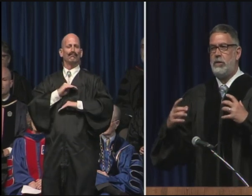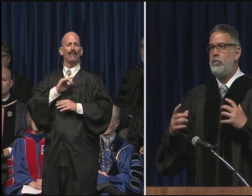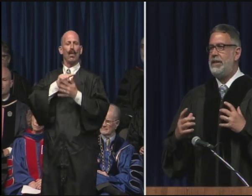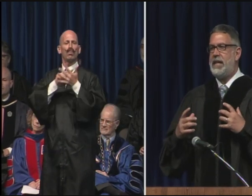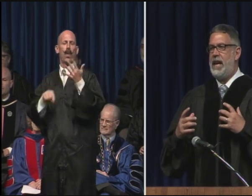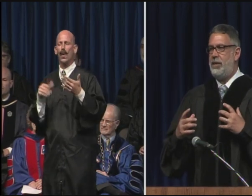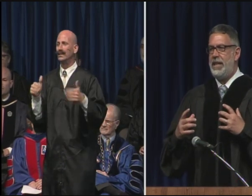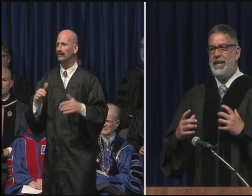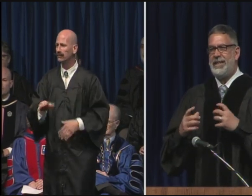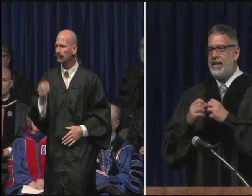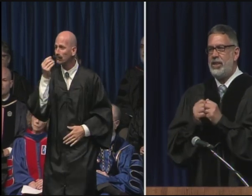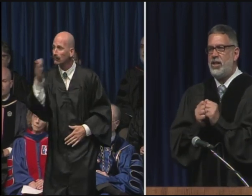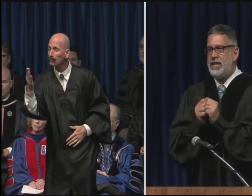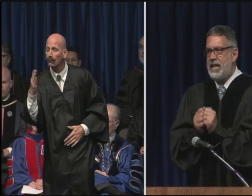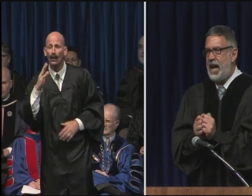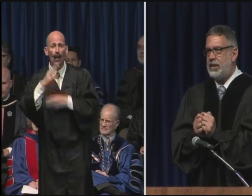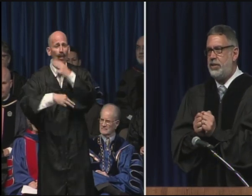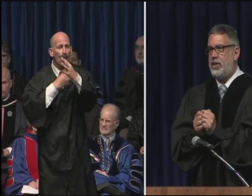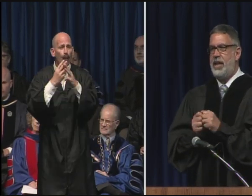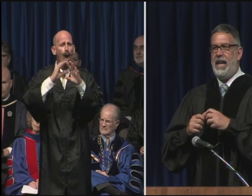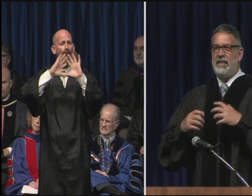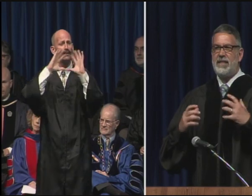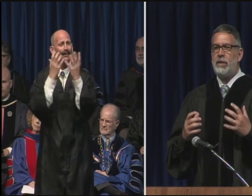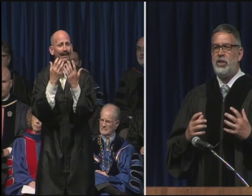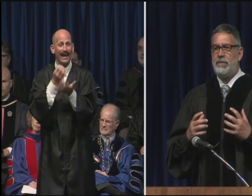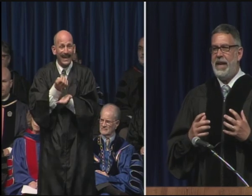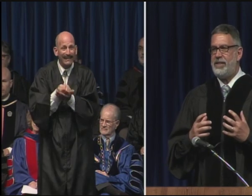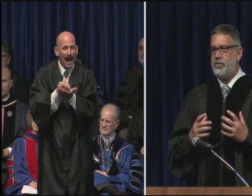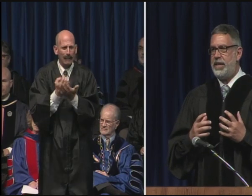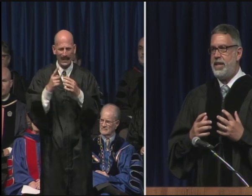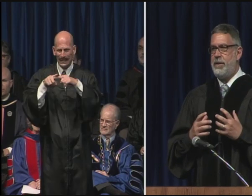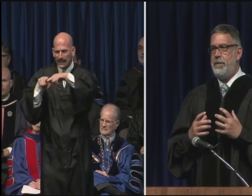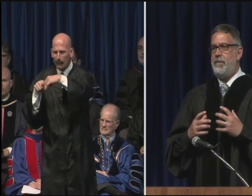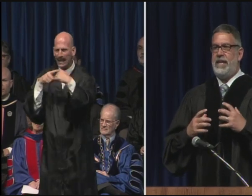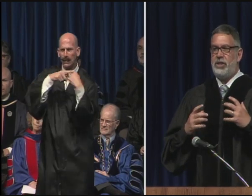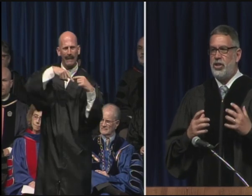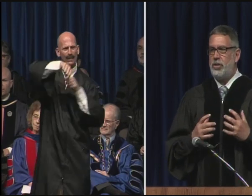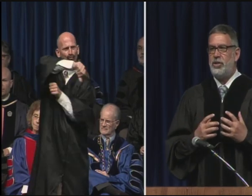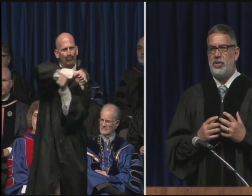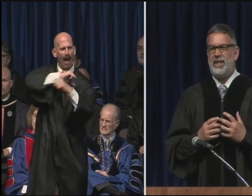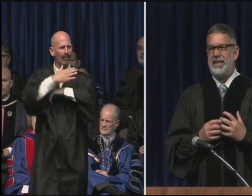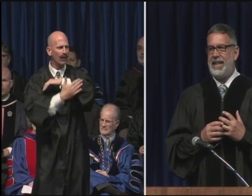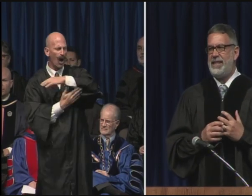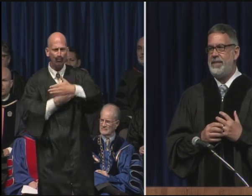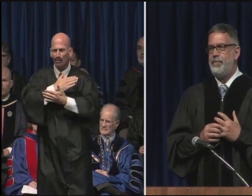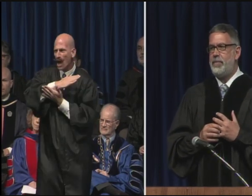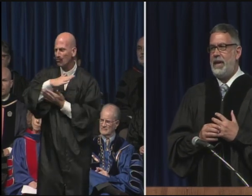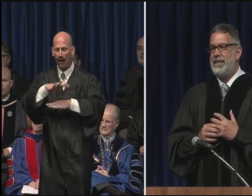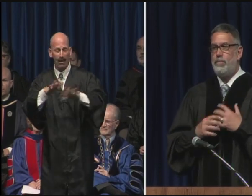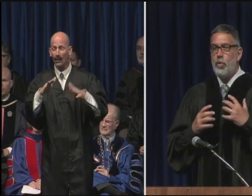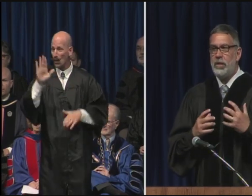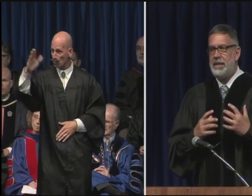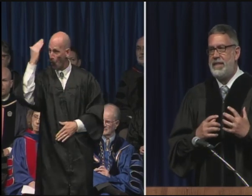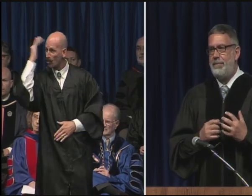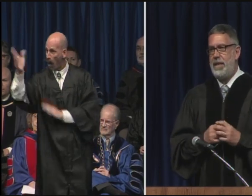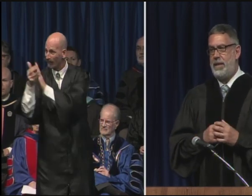global economy, it's not just knowledge and subject mastery that determines your success, as important as they may